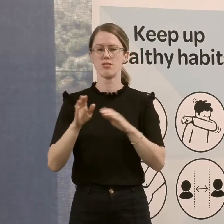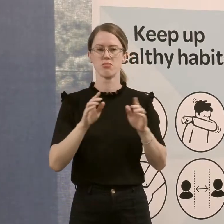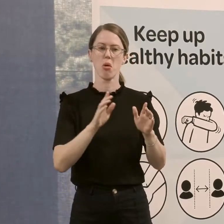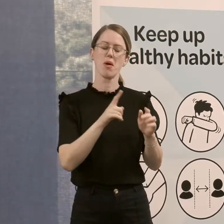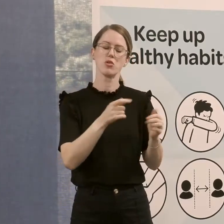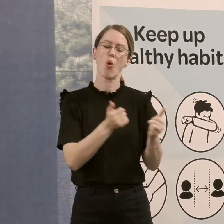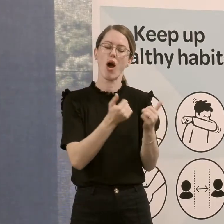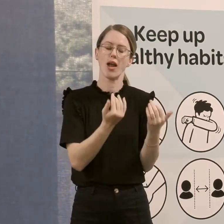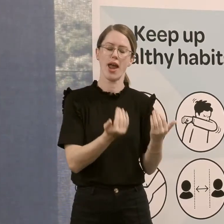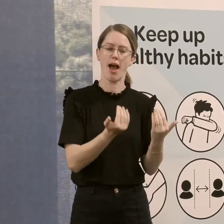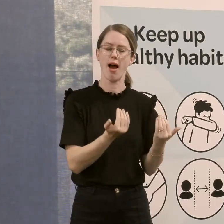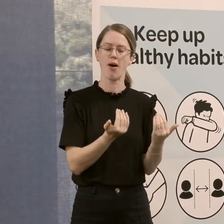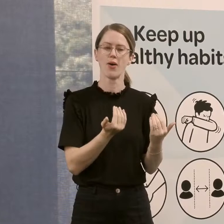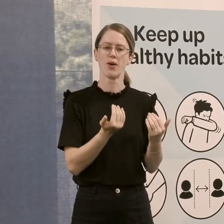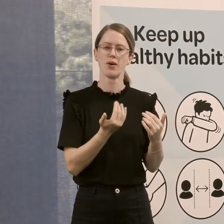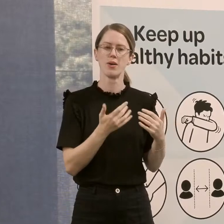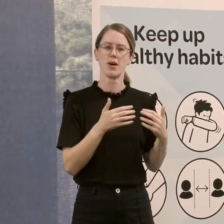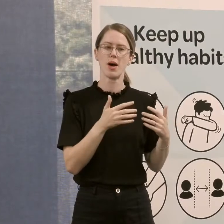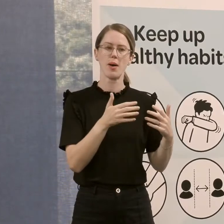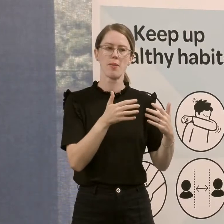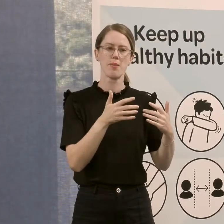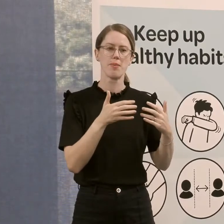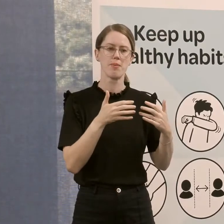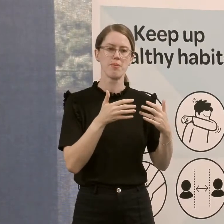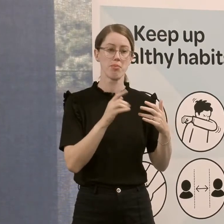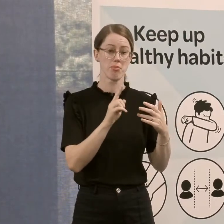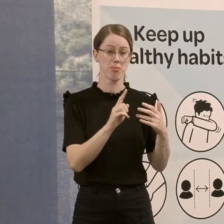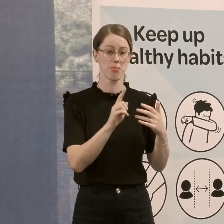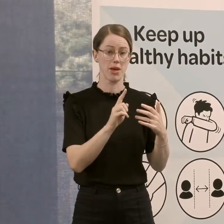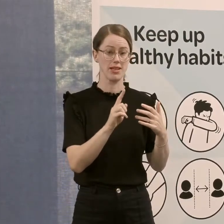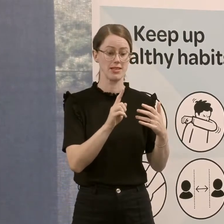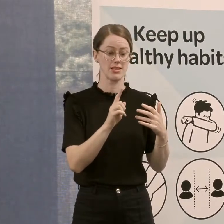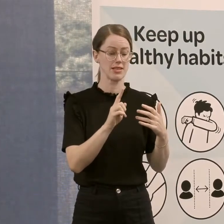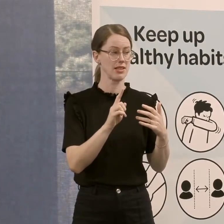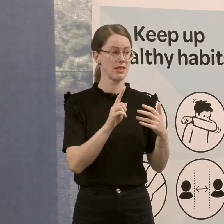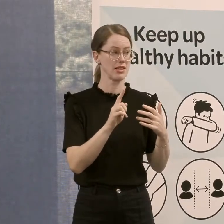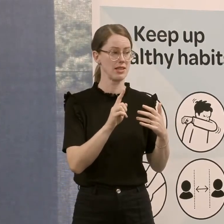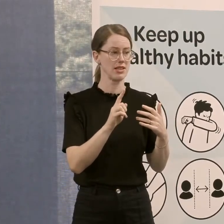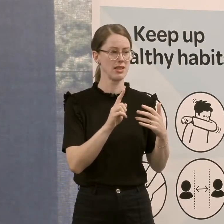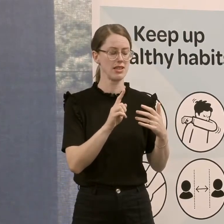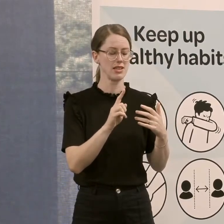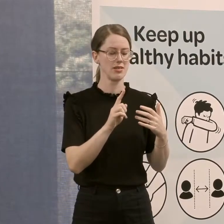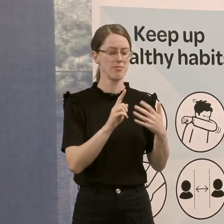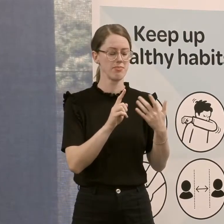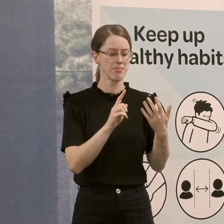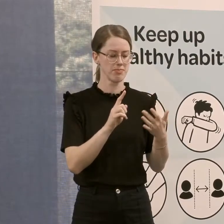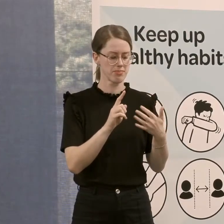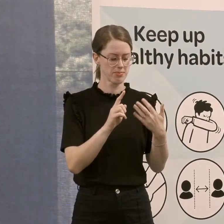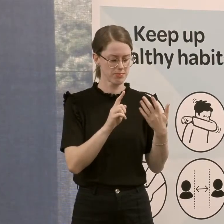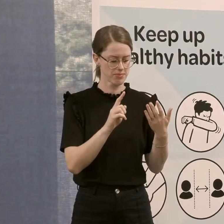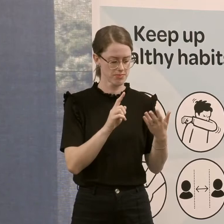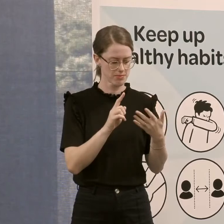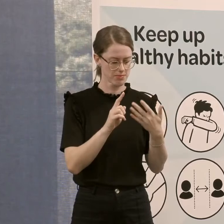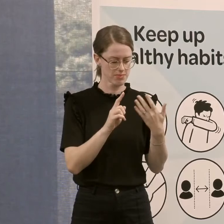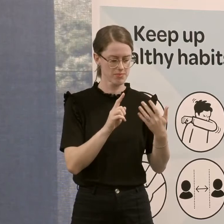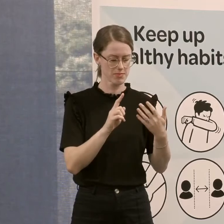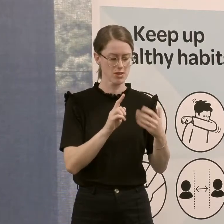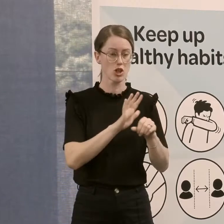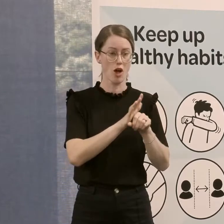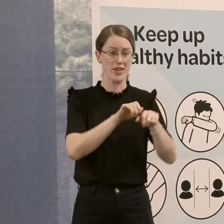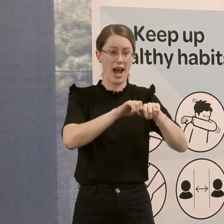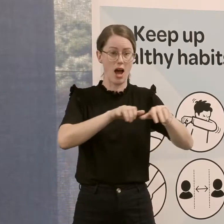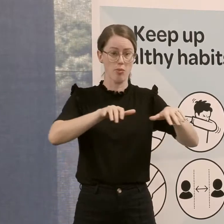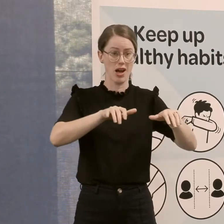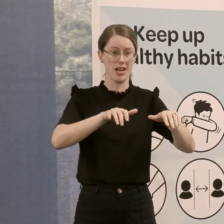but the issues caused by the outbreak were on top of kind of existing